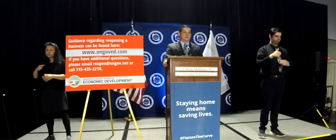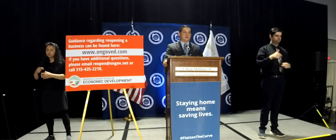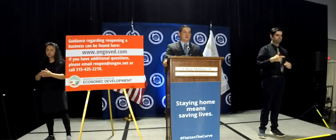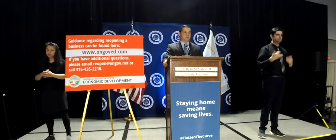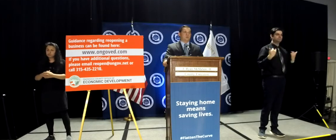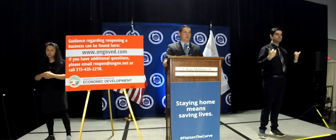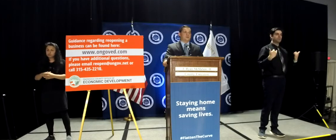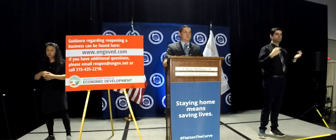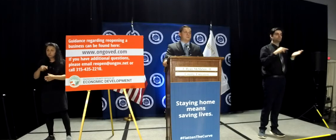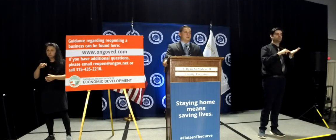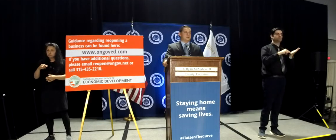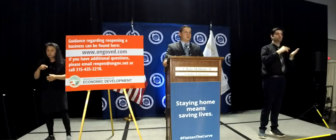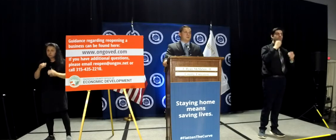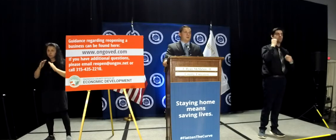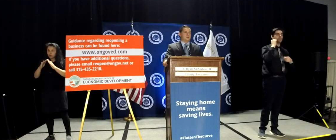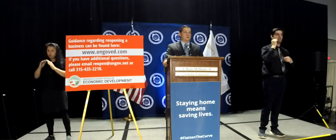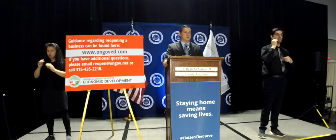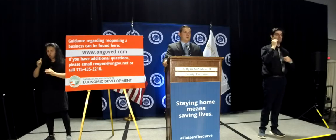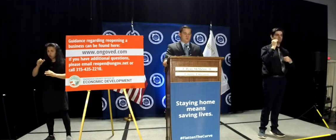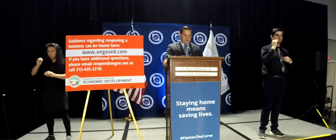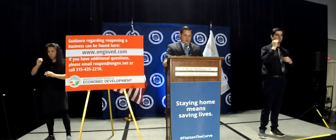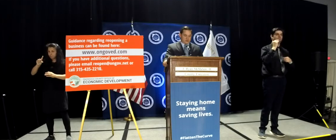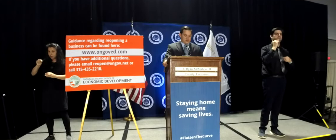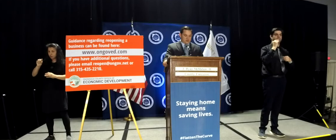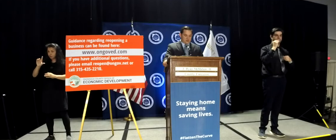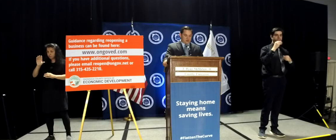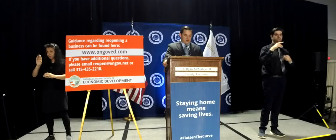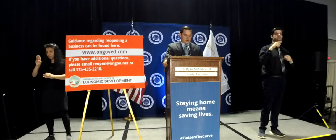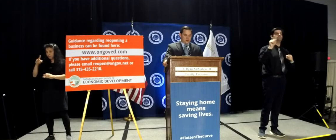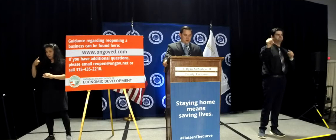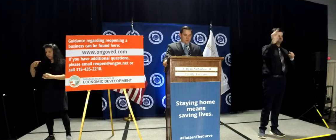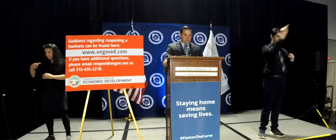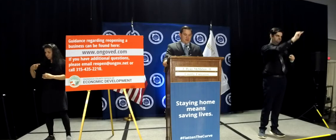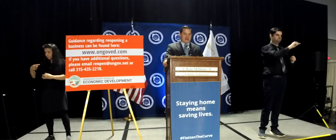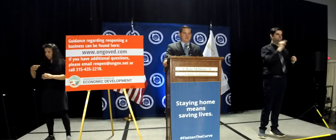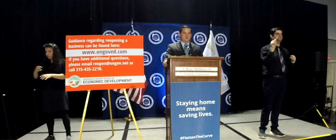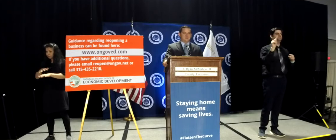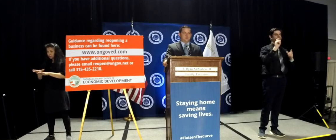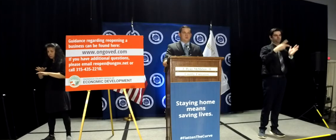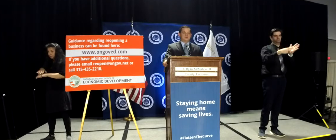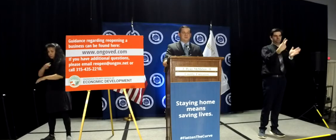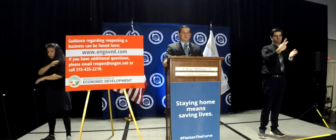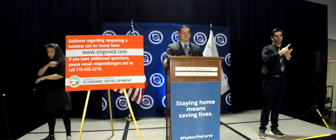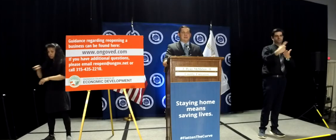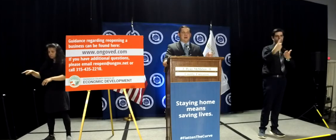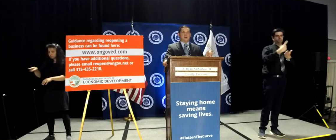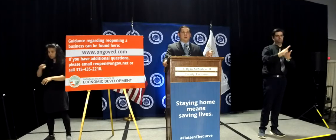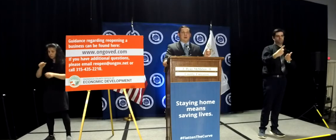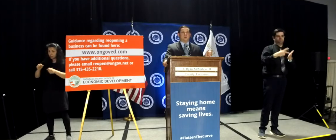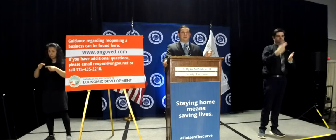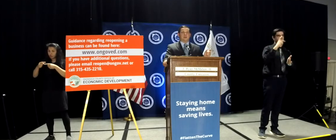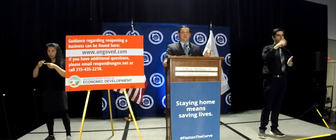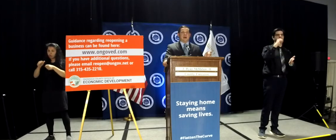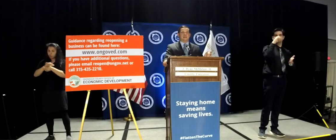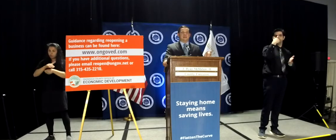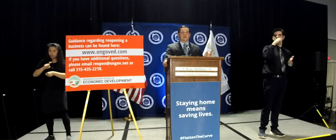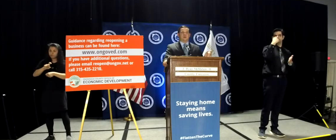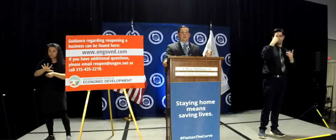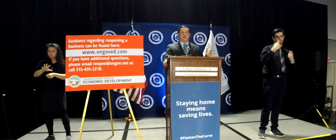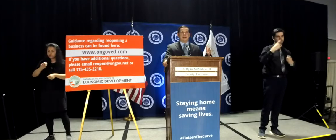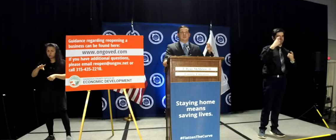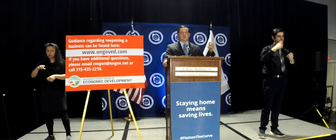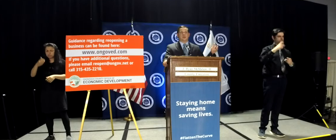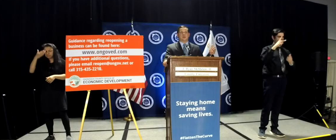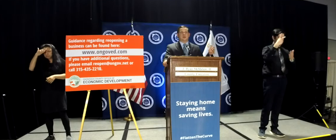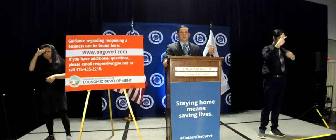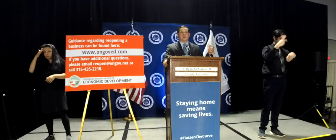asymptomatic employees. So this is what we're seeing. The positive news is this is now not really impacting over